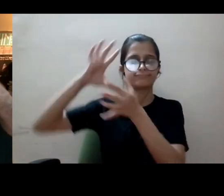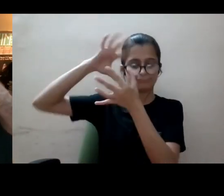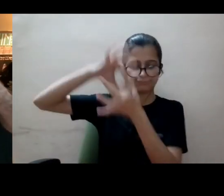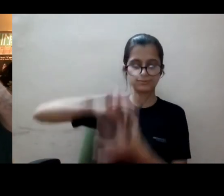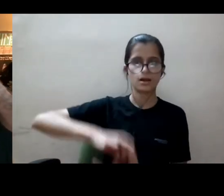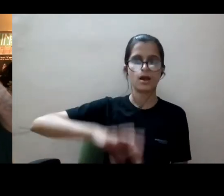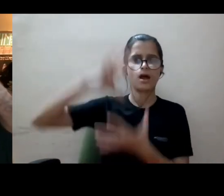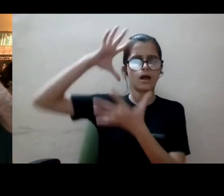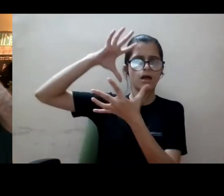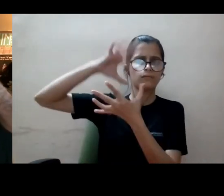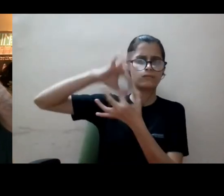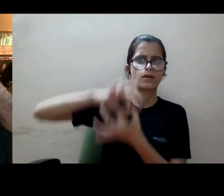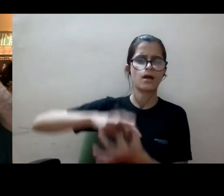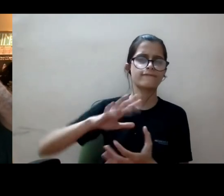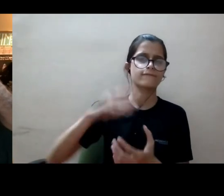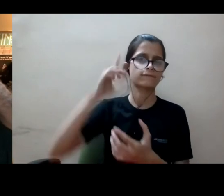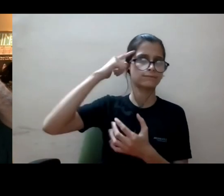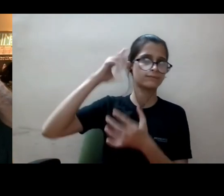power for hearing.